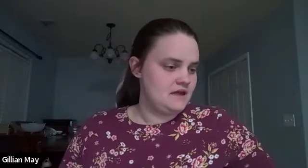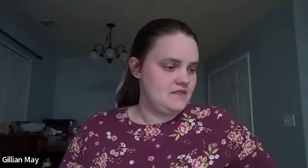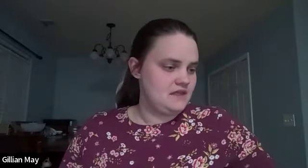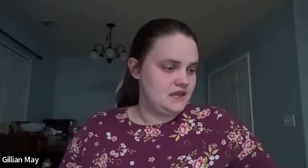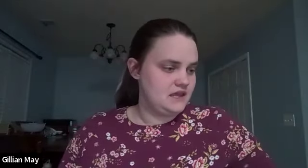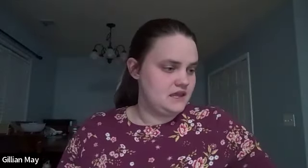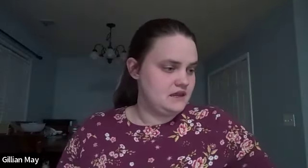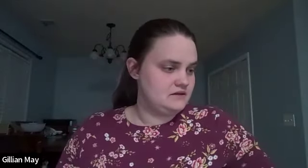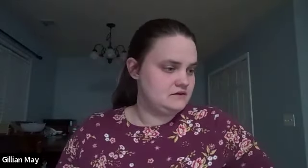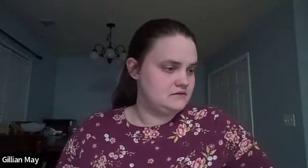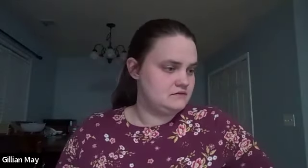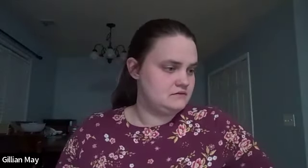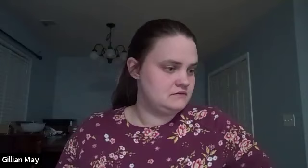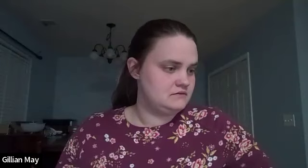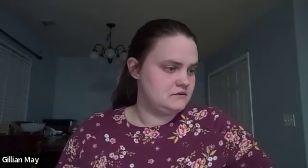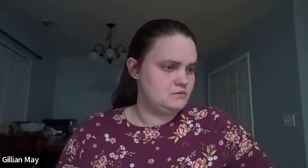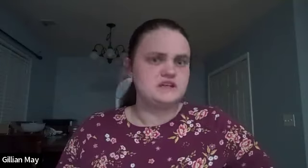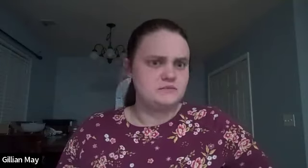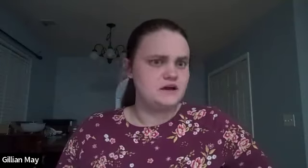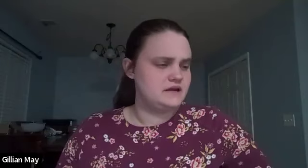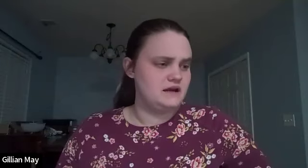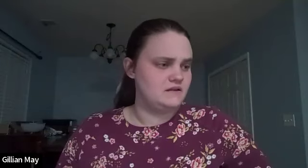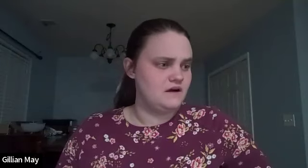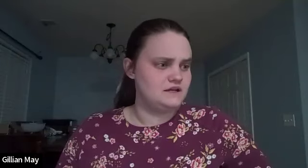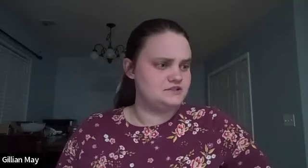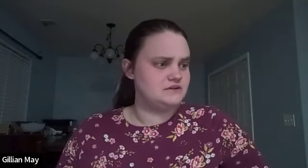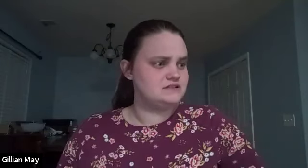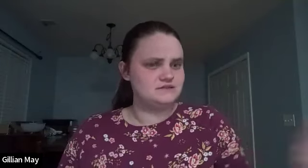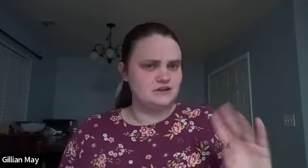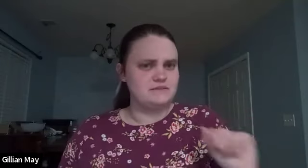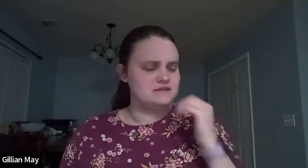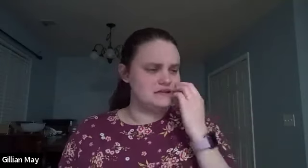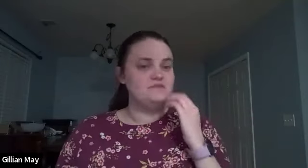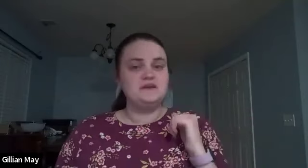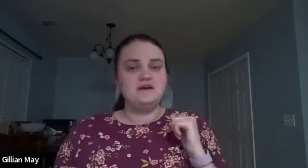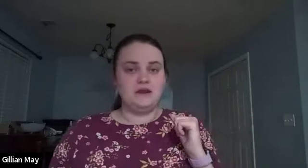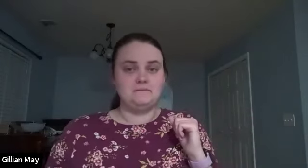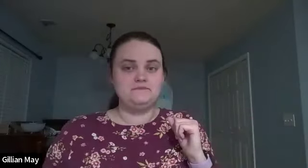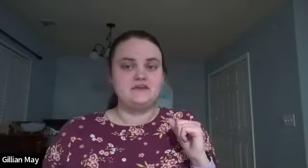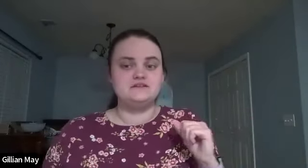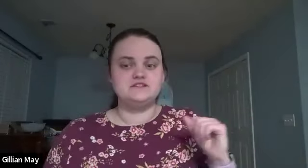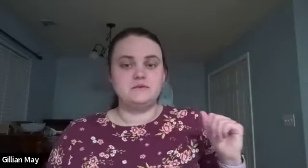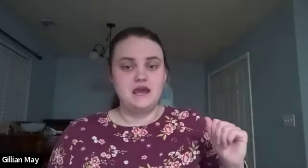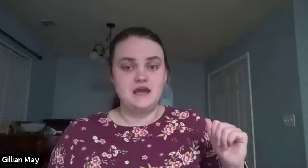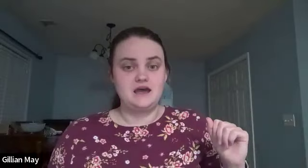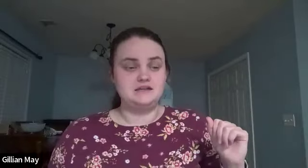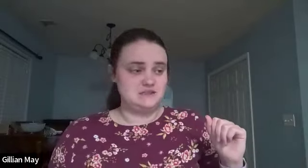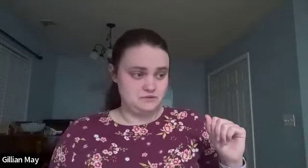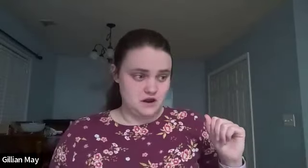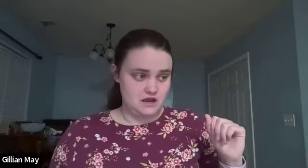And then we'll stop. I've been adding a lot. I just realized I was looking at my list again. Okay. So we had